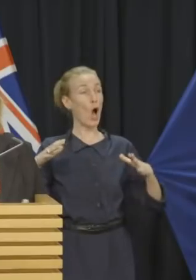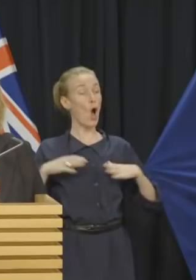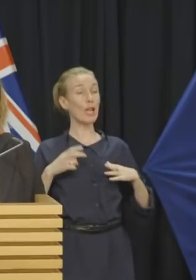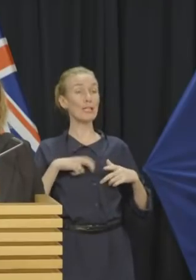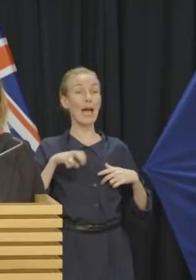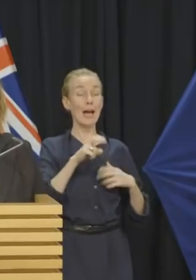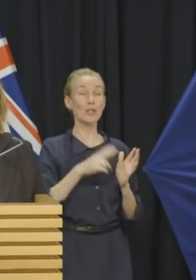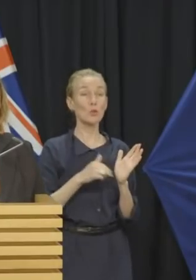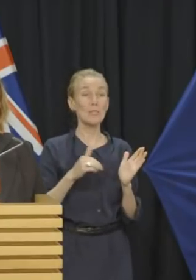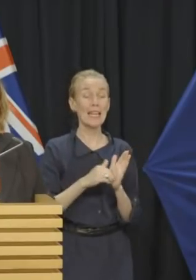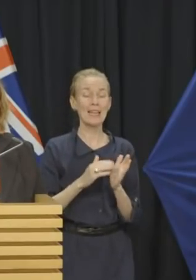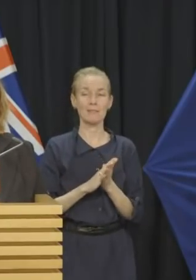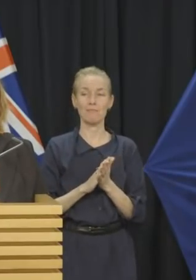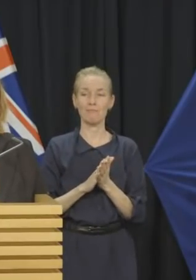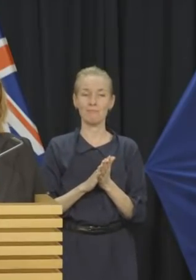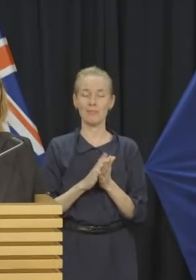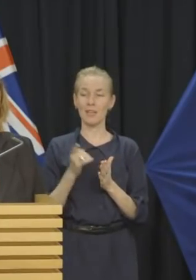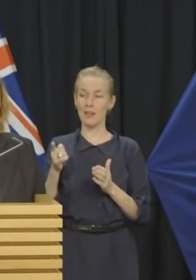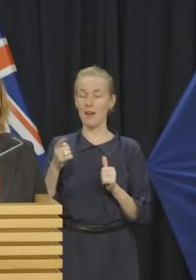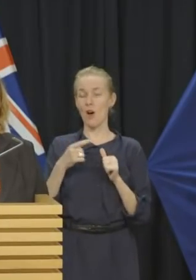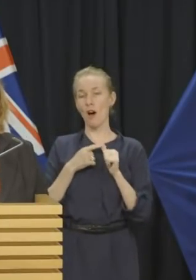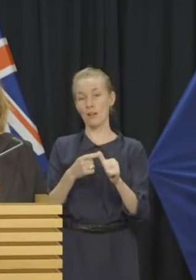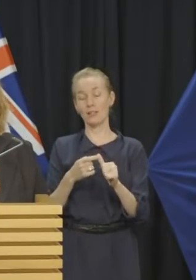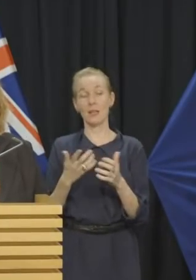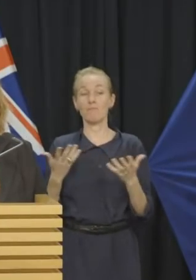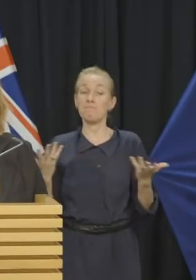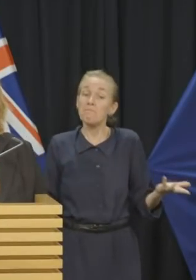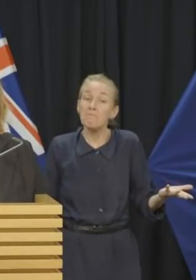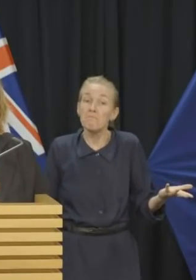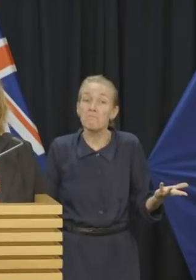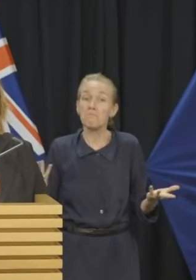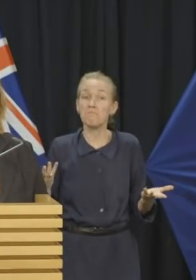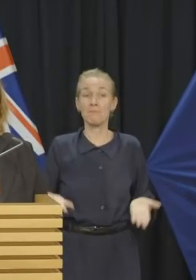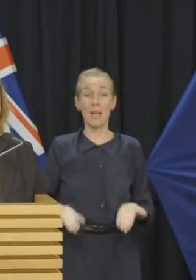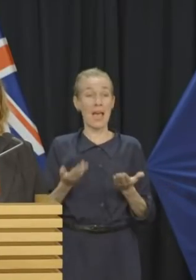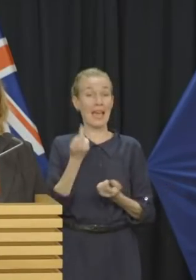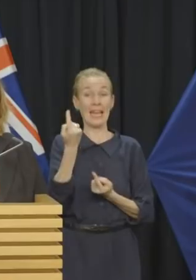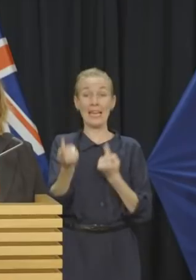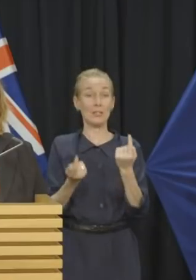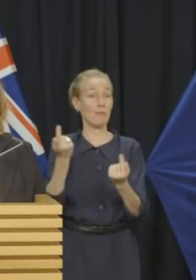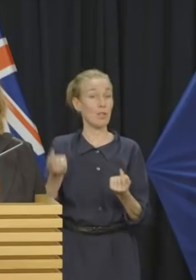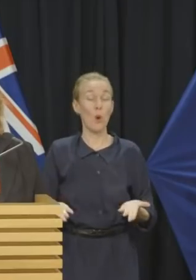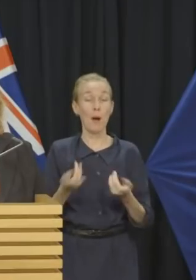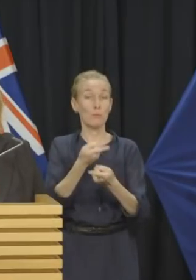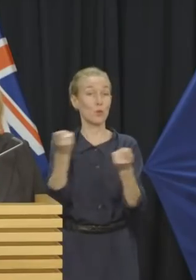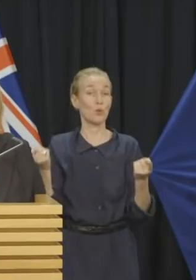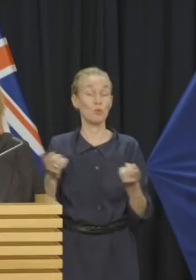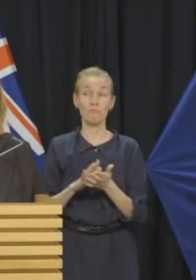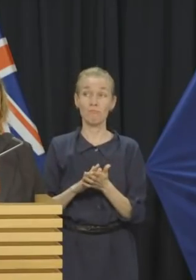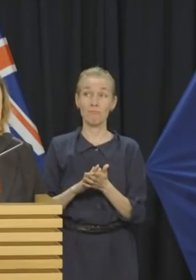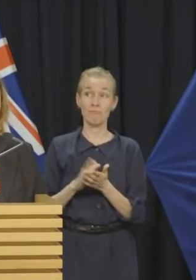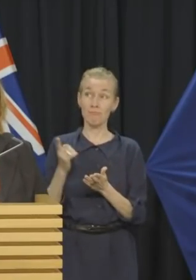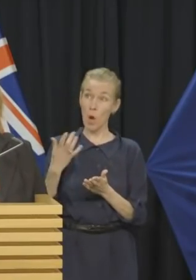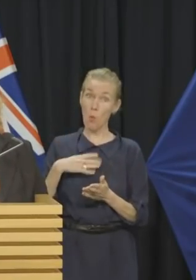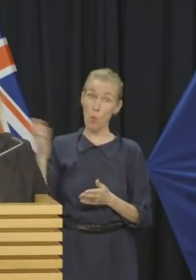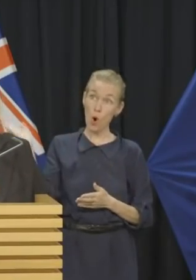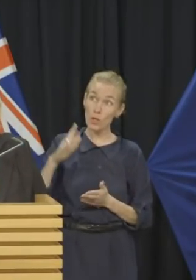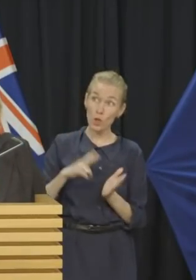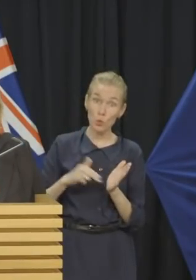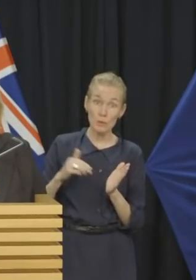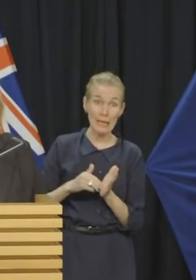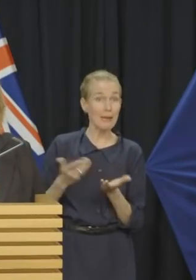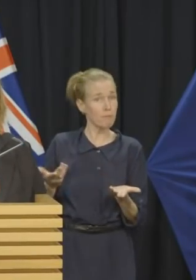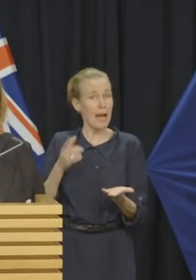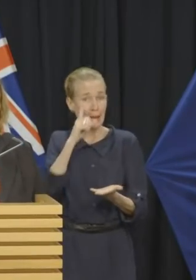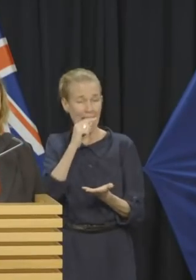and balanced way to approach this? If someone chooses to do that, they have a right to come home. They are a New Zealand citizen or